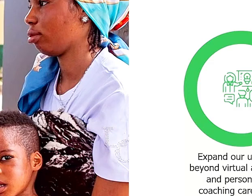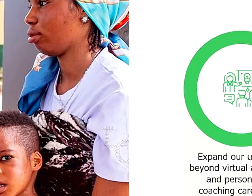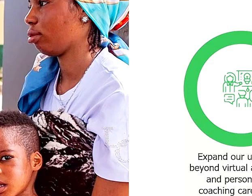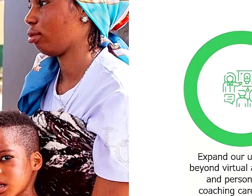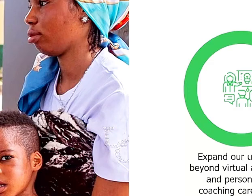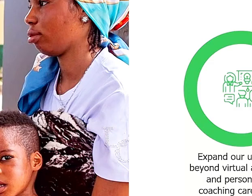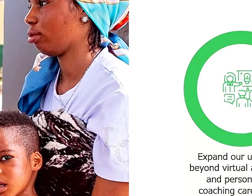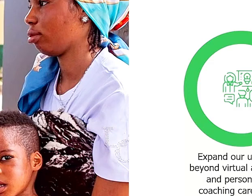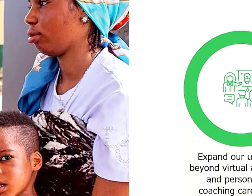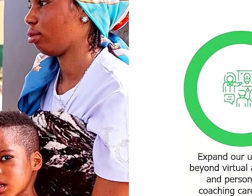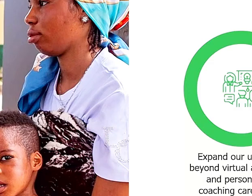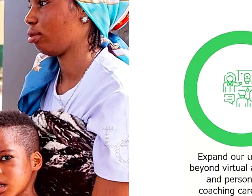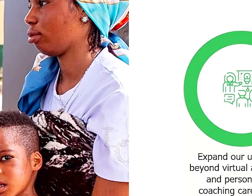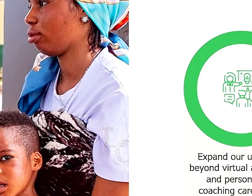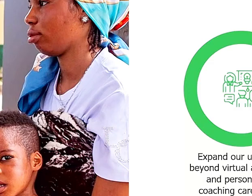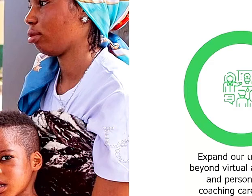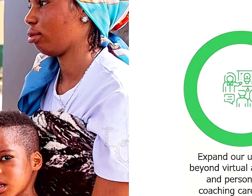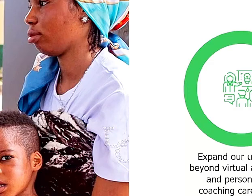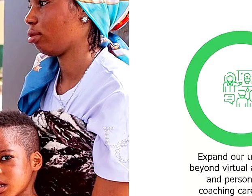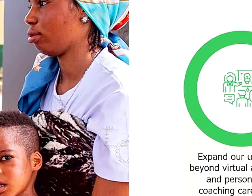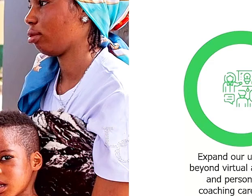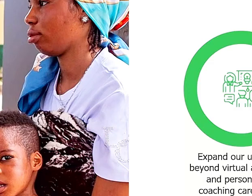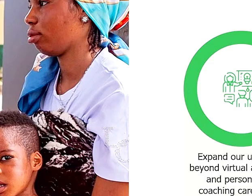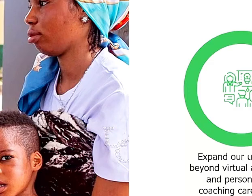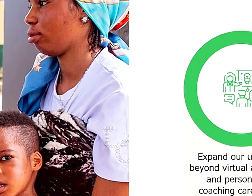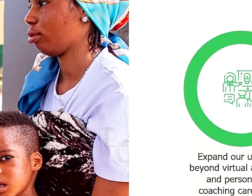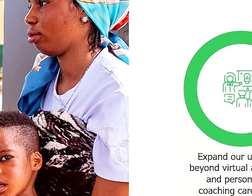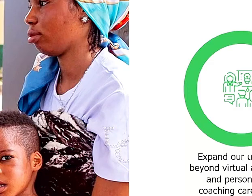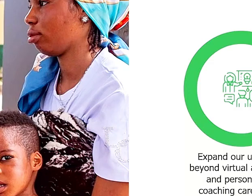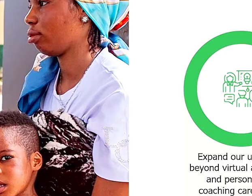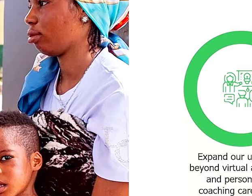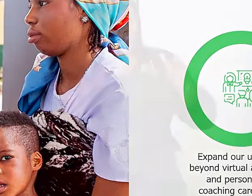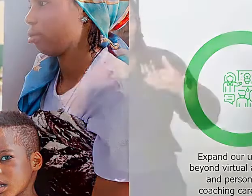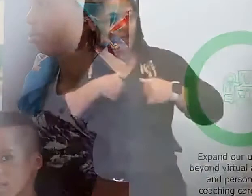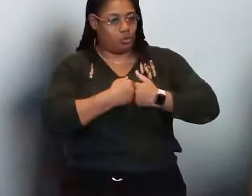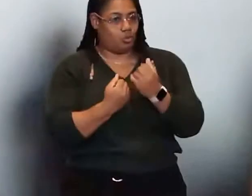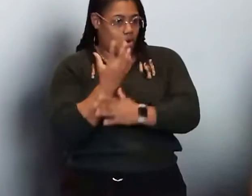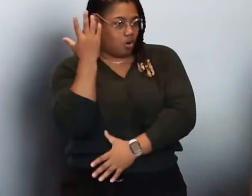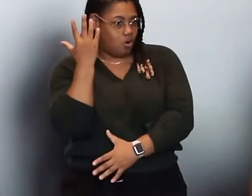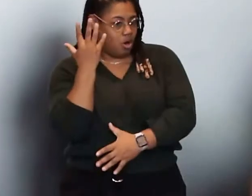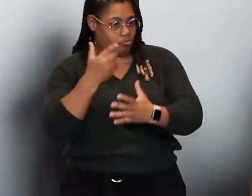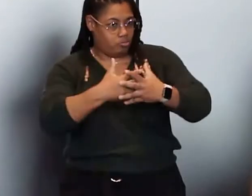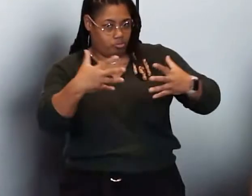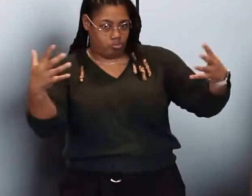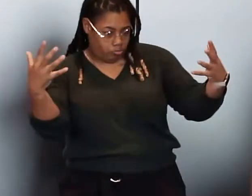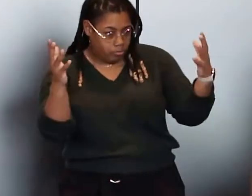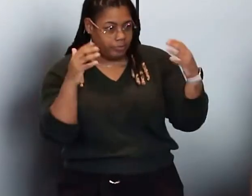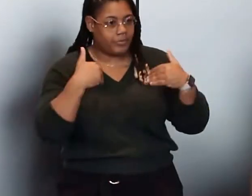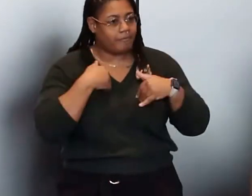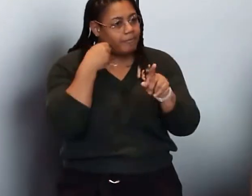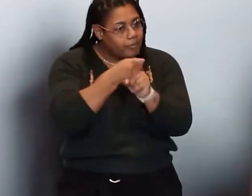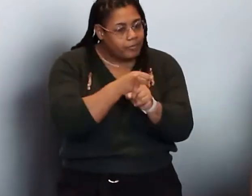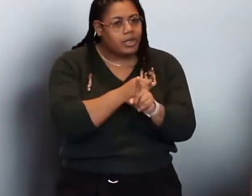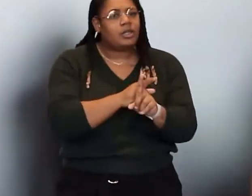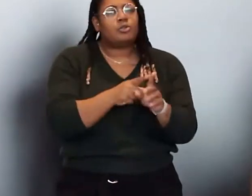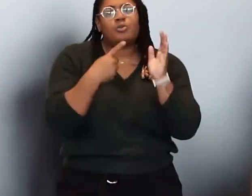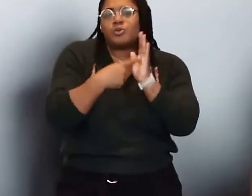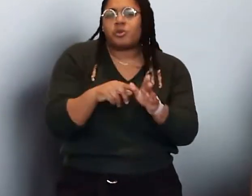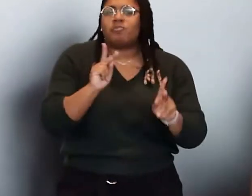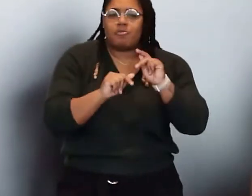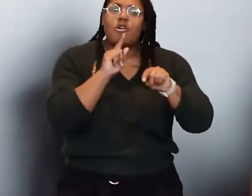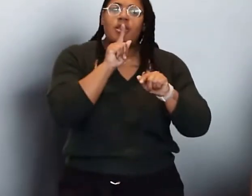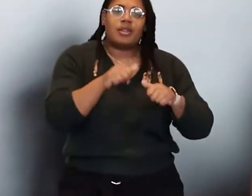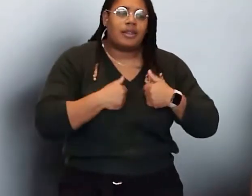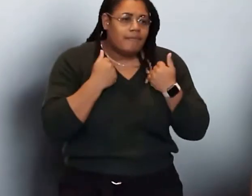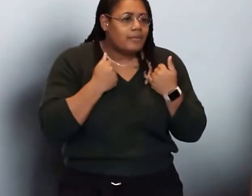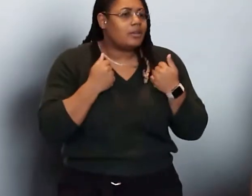human. That will allow us to scale. That will allow us to have impact. That will allow us to ensure that people are living healthier, happier,